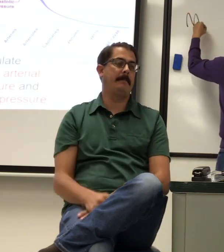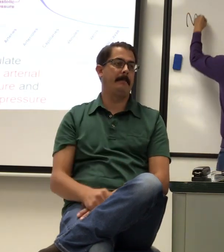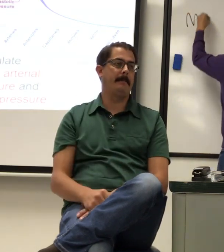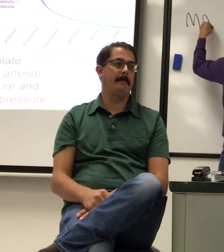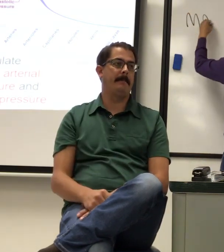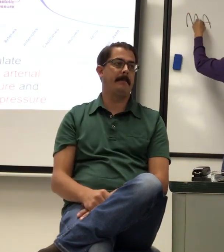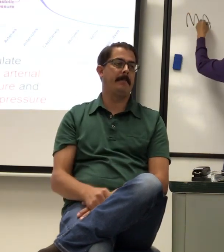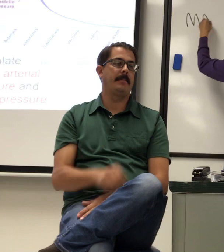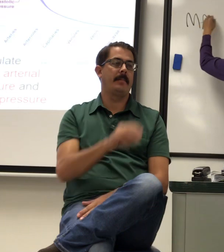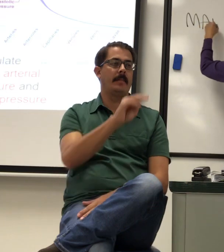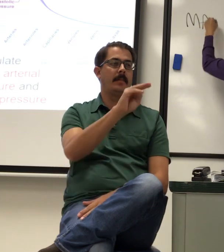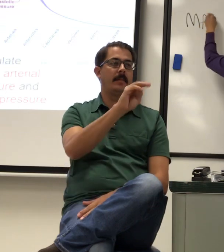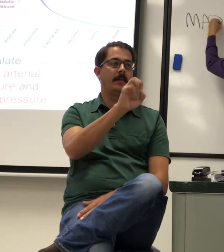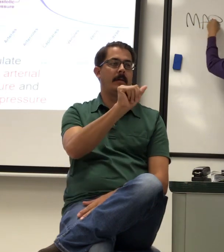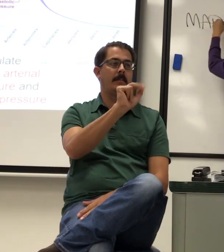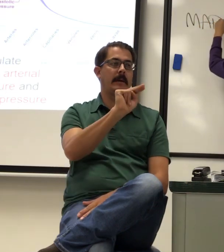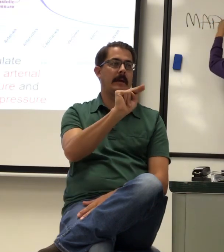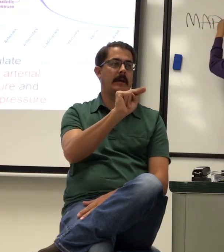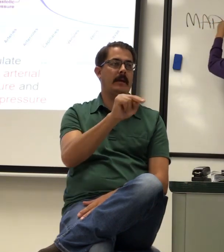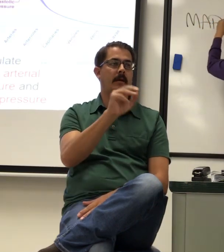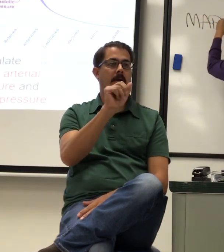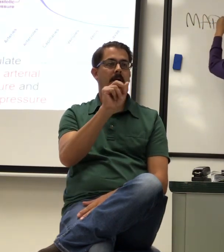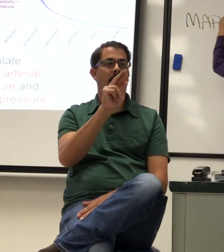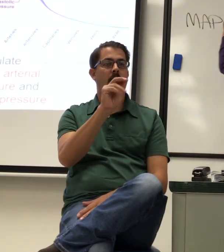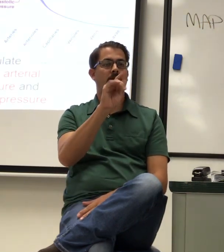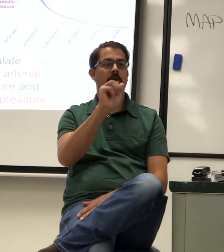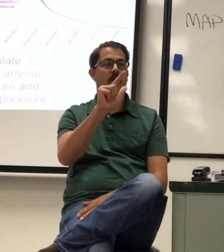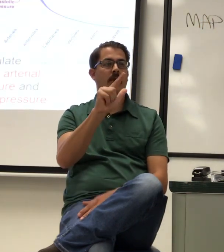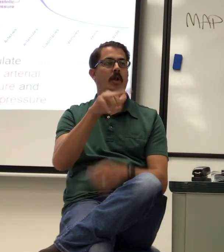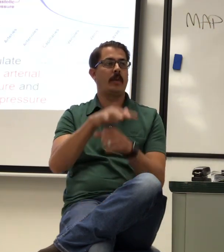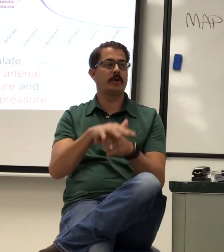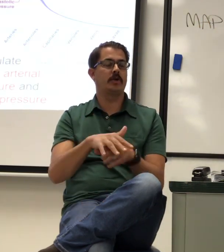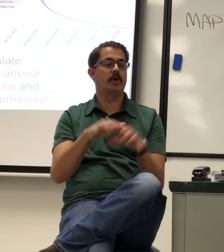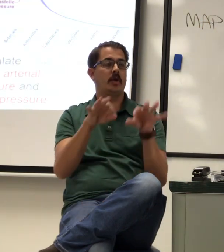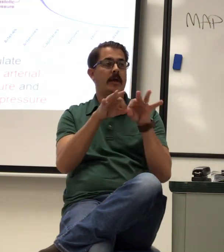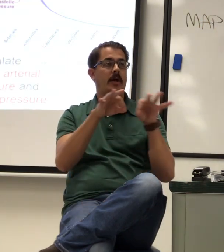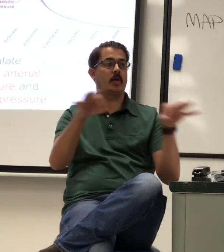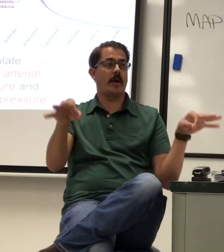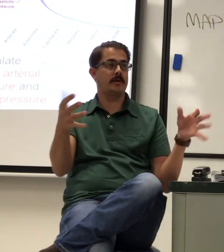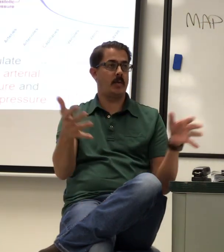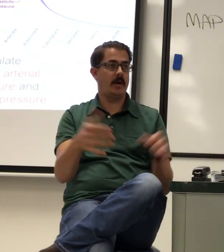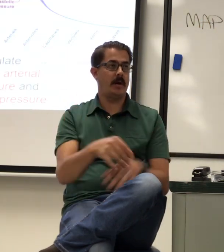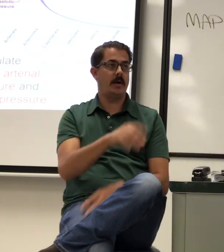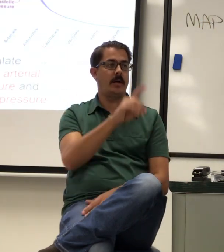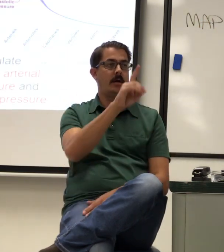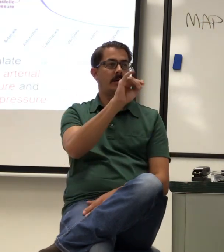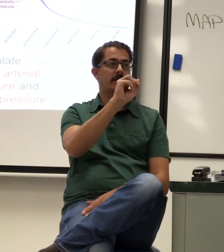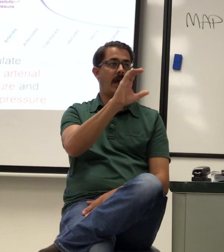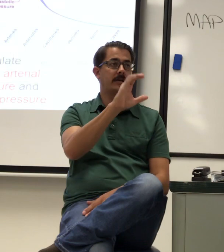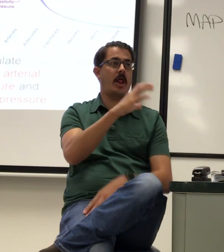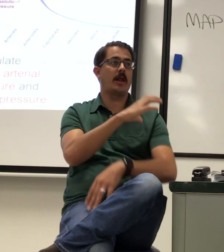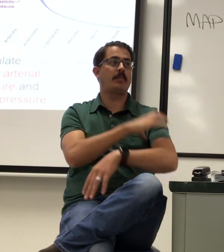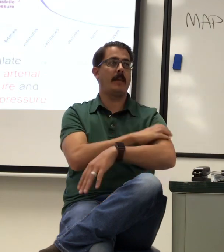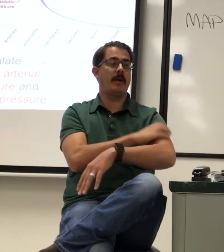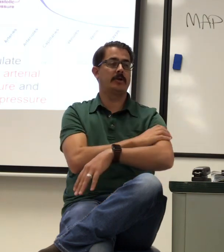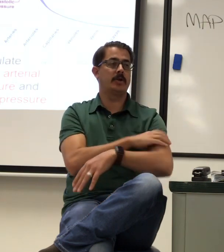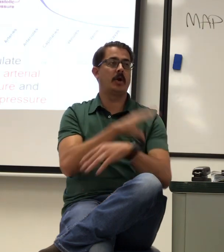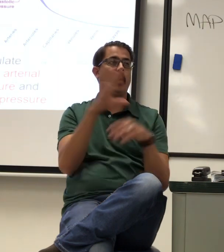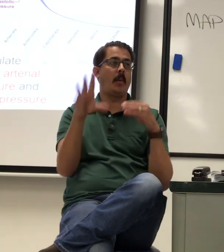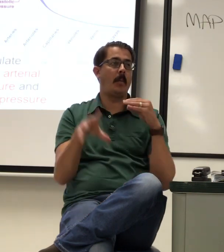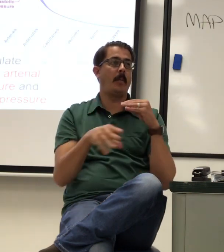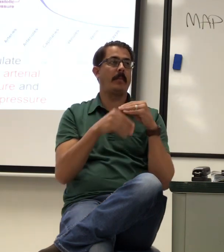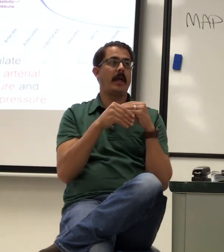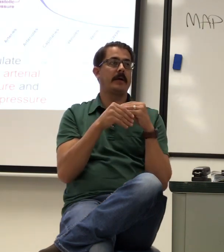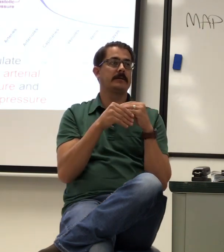Mean arterial pressure. The equation is the diastolic blood pressure plus